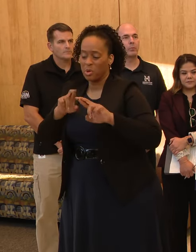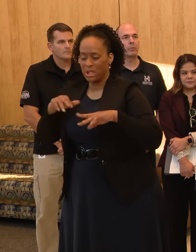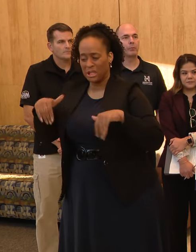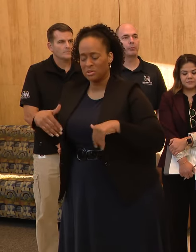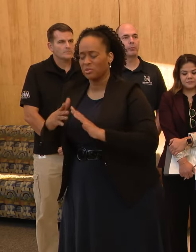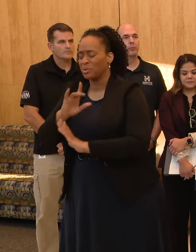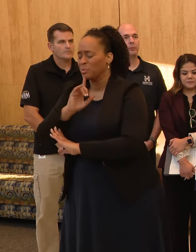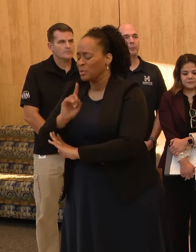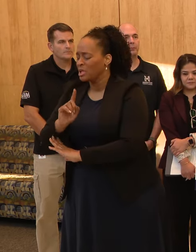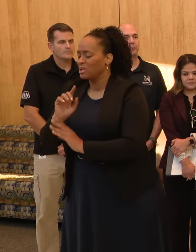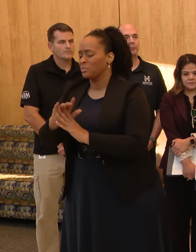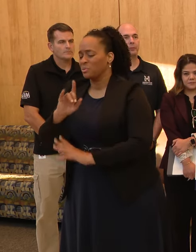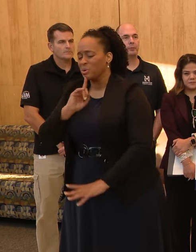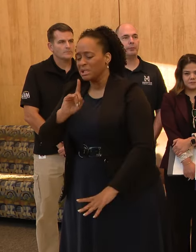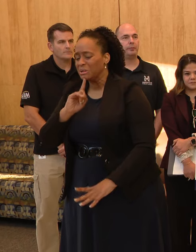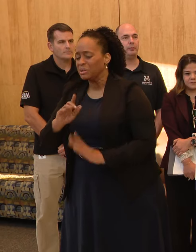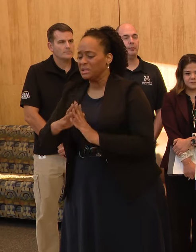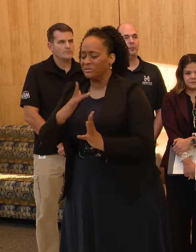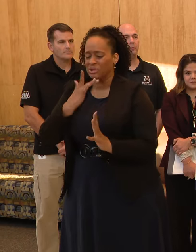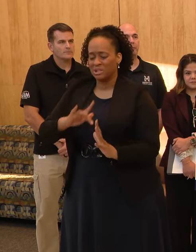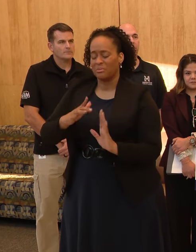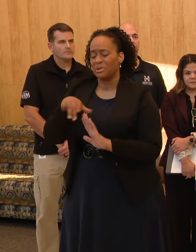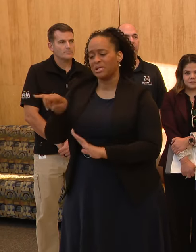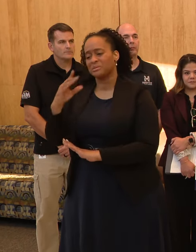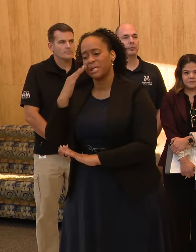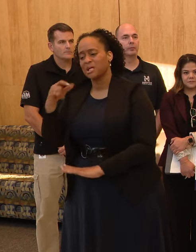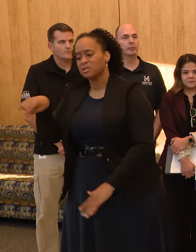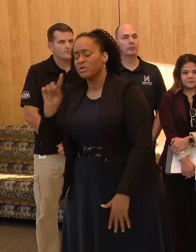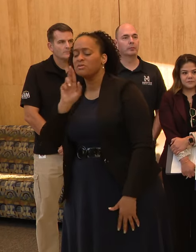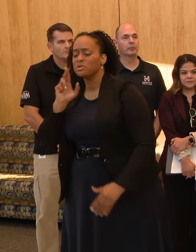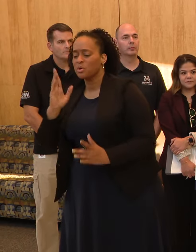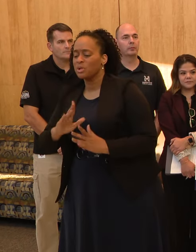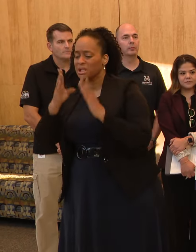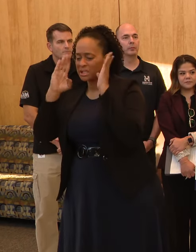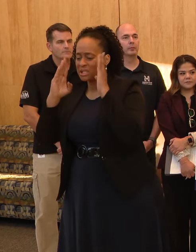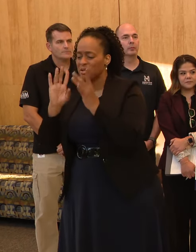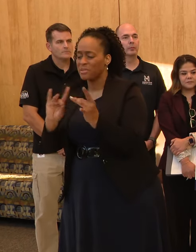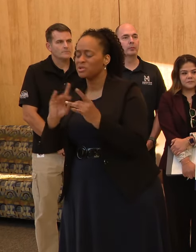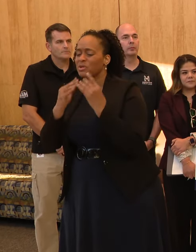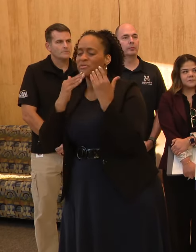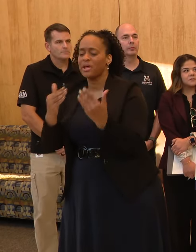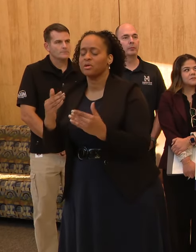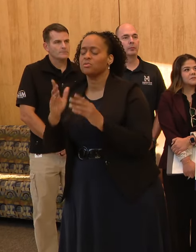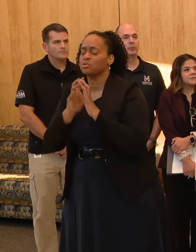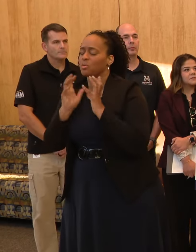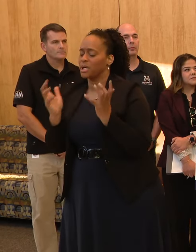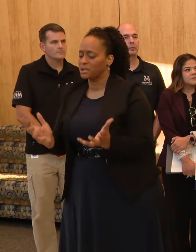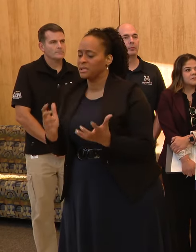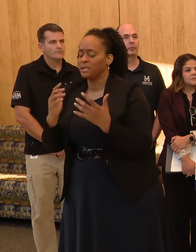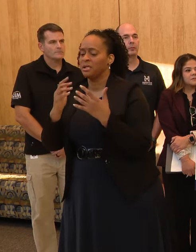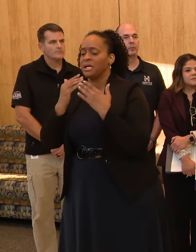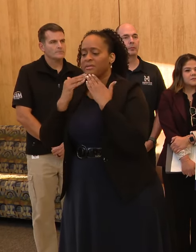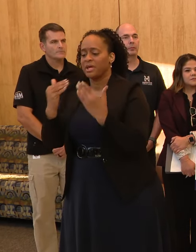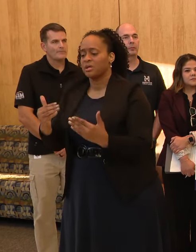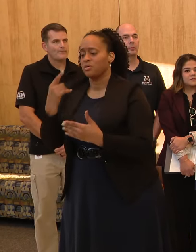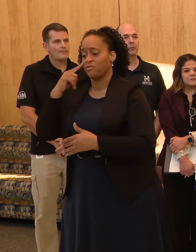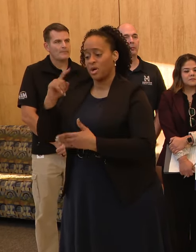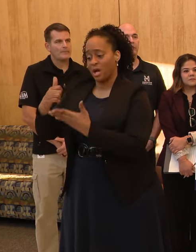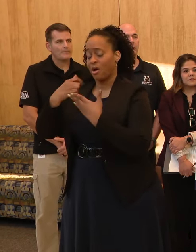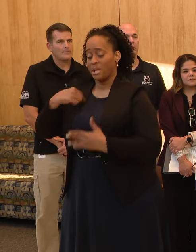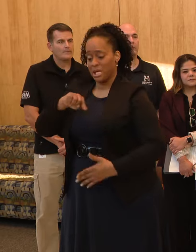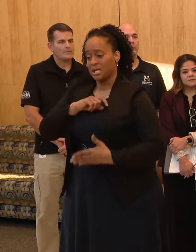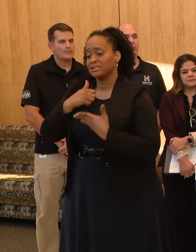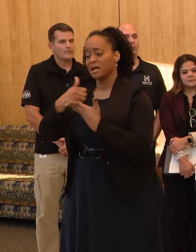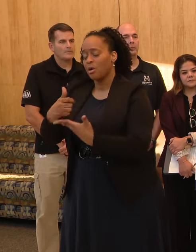So we're really, really fortunate. But again, it's the Houstonians listening to the messaging. So thank you very much. Thank you for helping us help